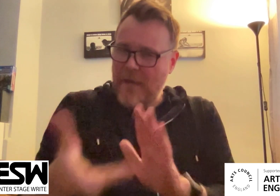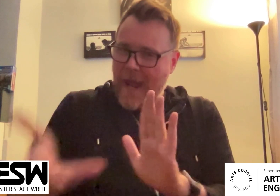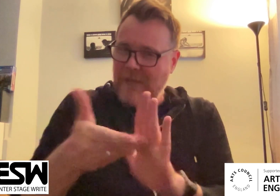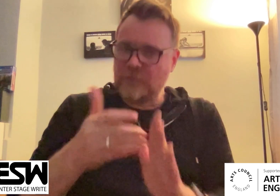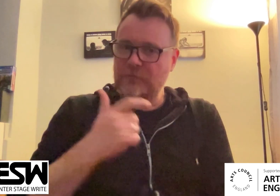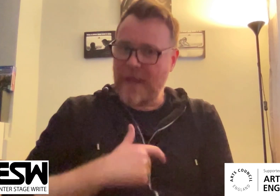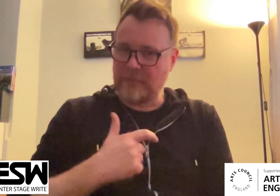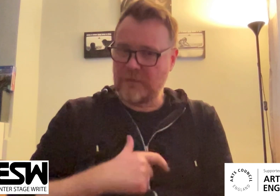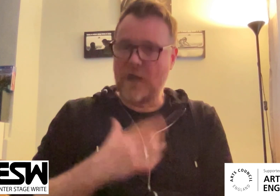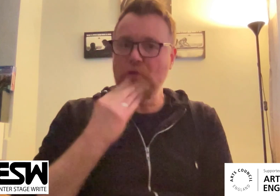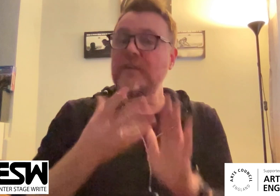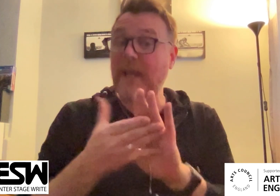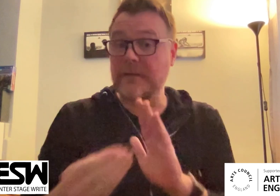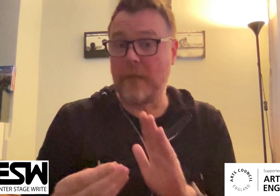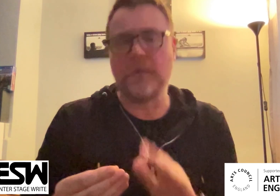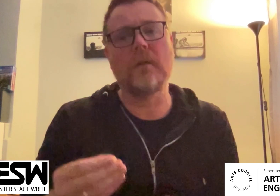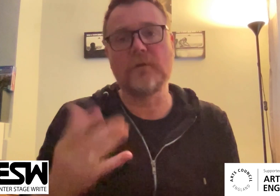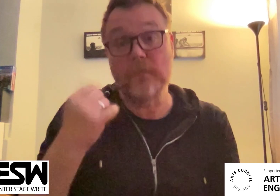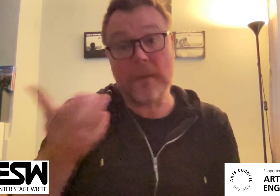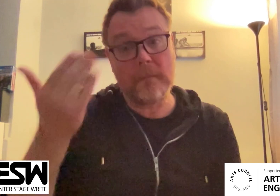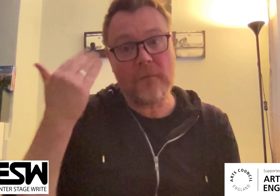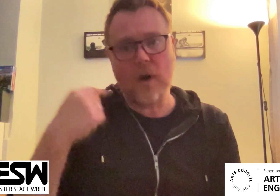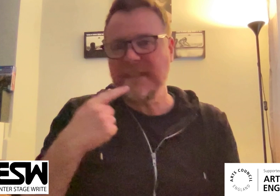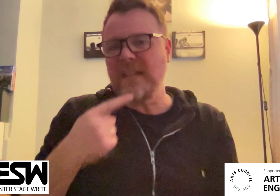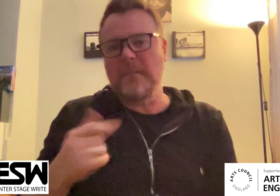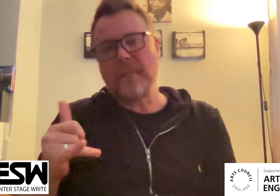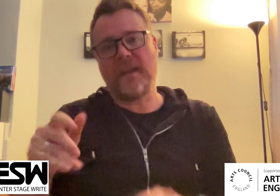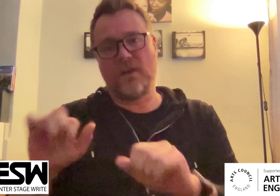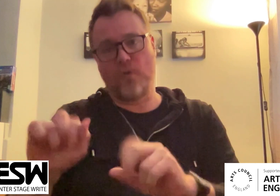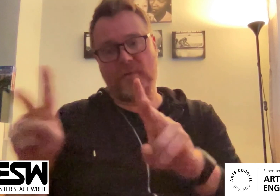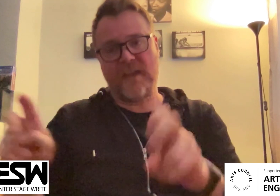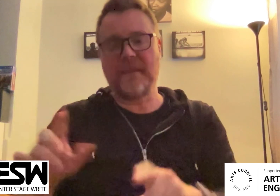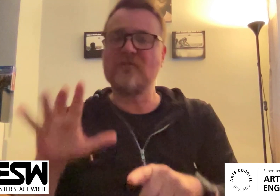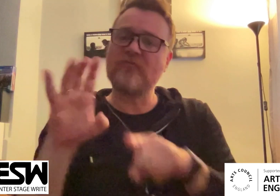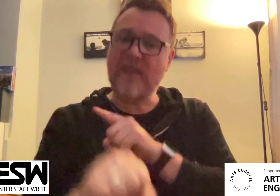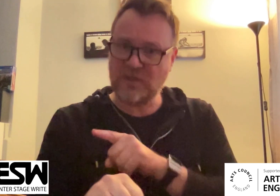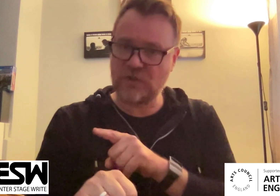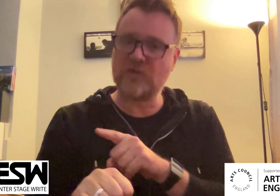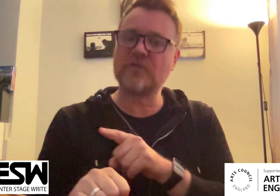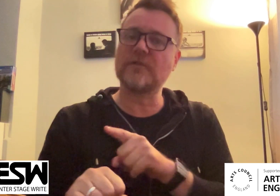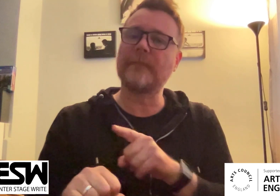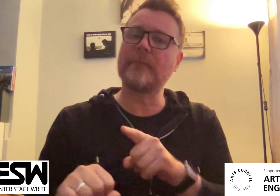I just want to add a little bit more on character and use an example. Previously we said maybe your theme is